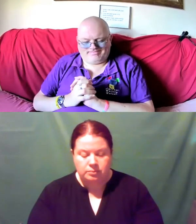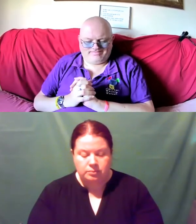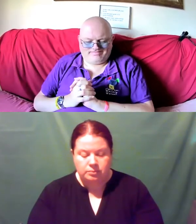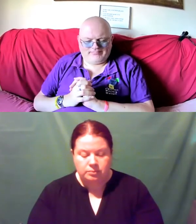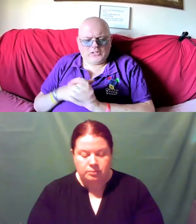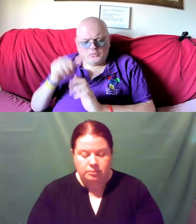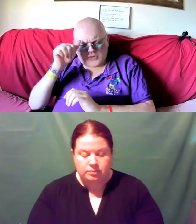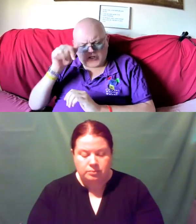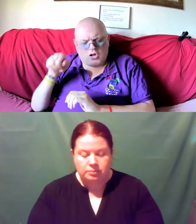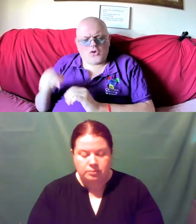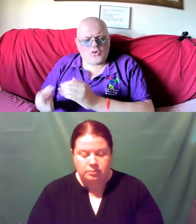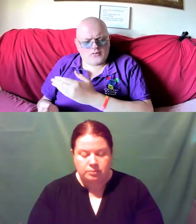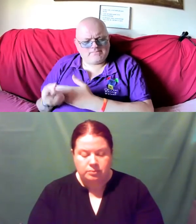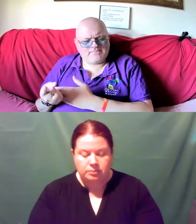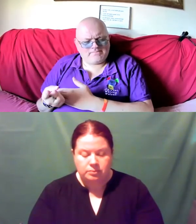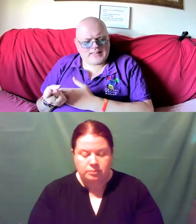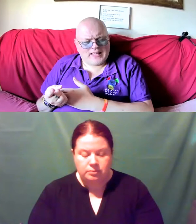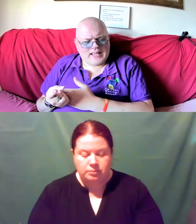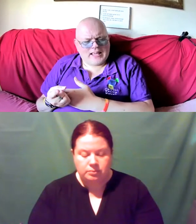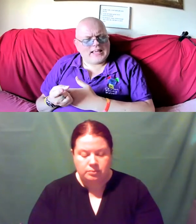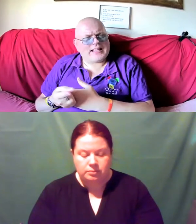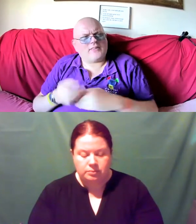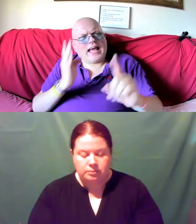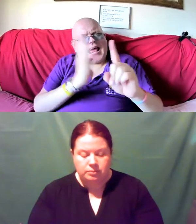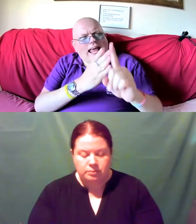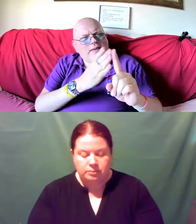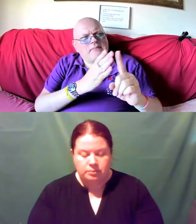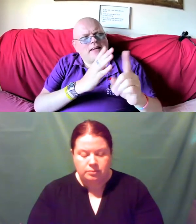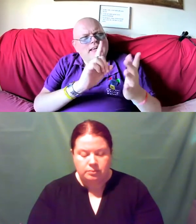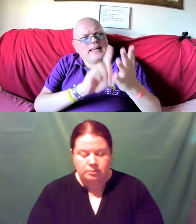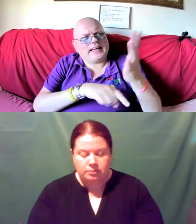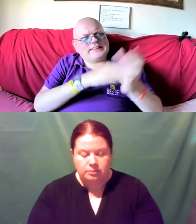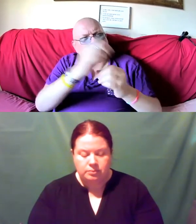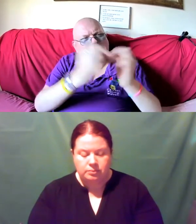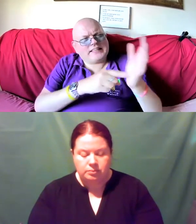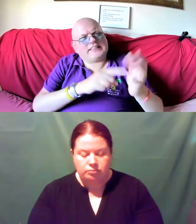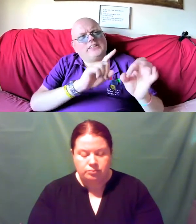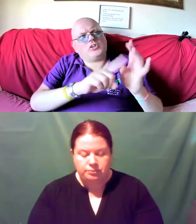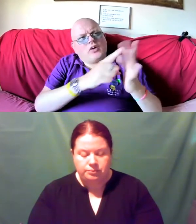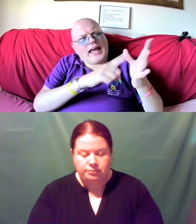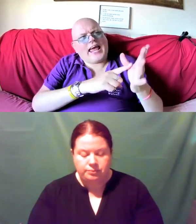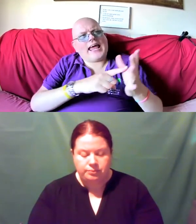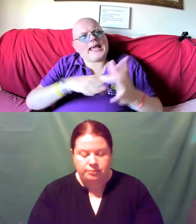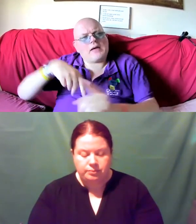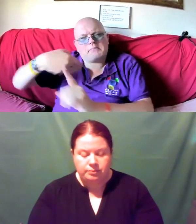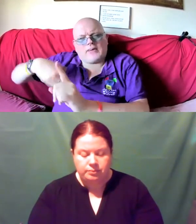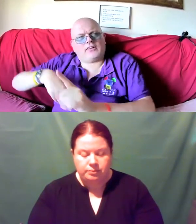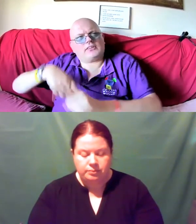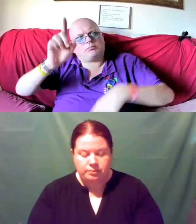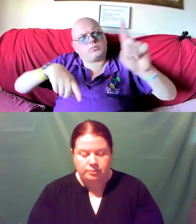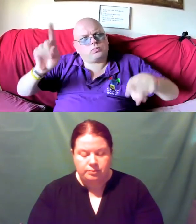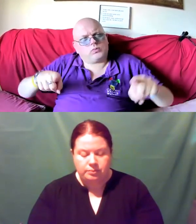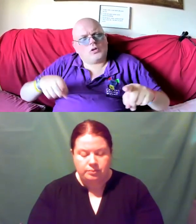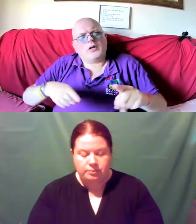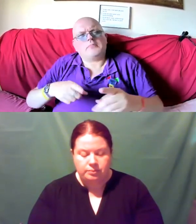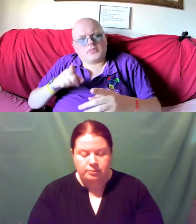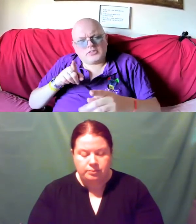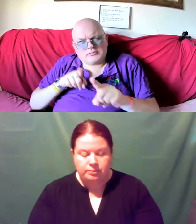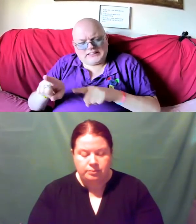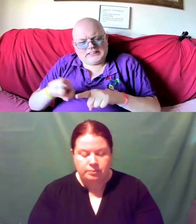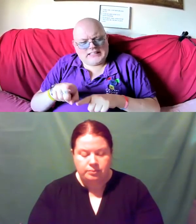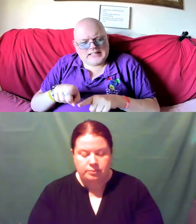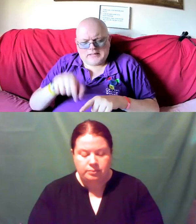And so, yes, definitely we're committed to empowering LGBTQIA plus people of all backgrounds, but particularly young people who may not always